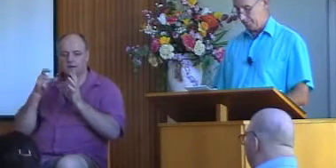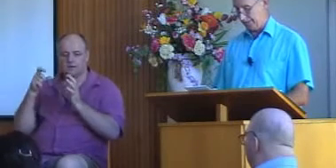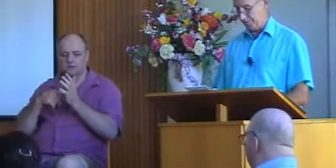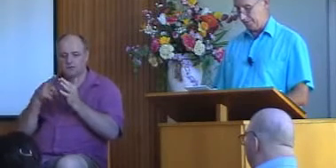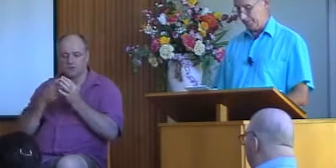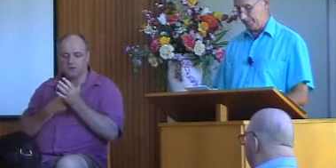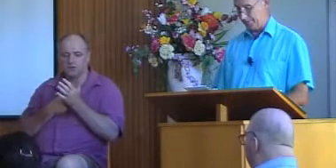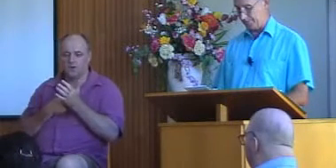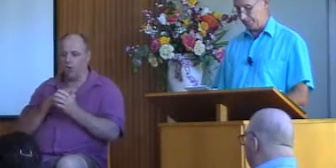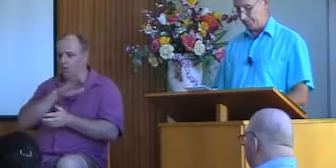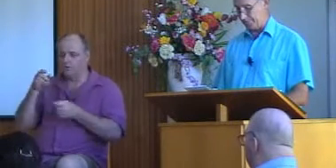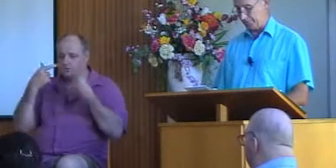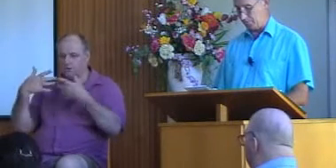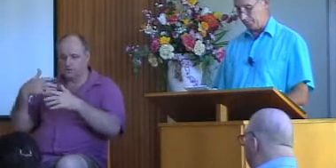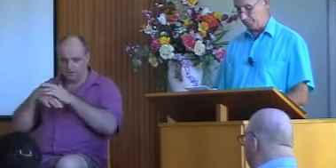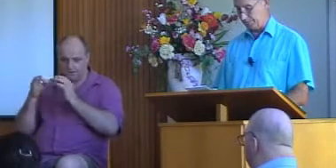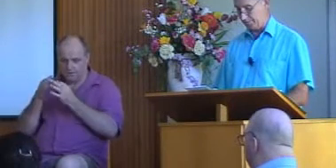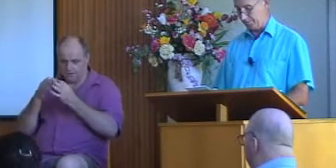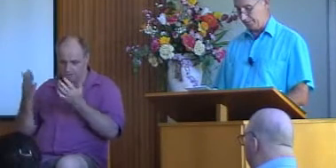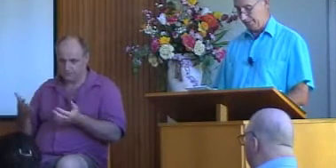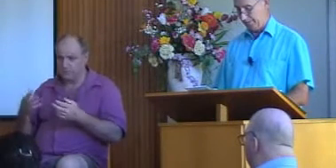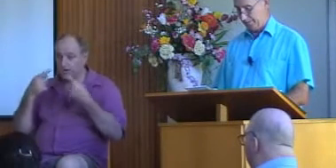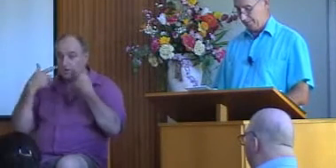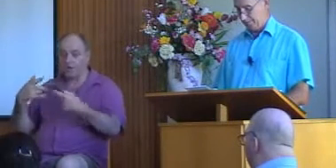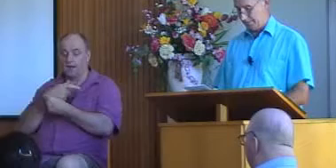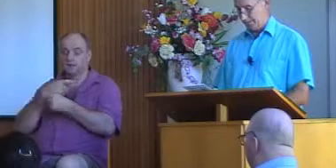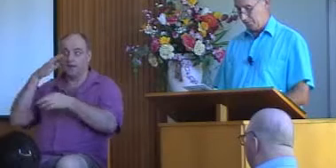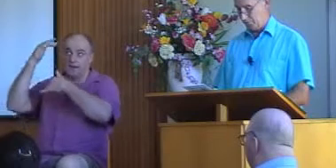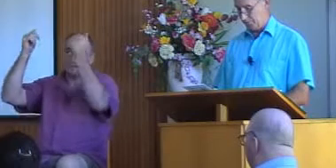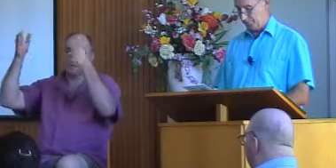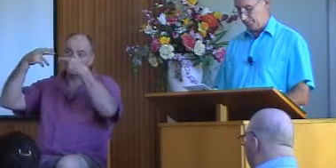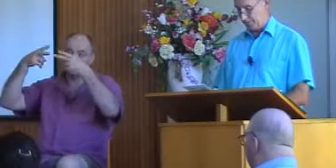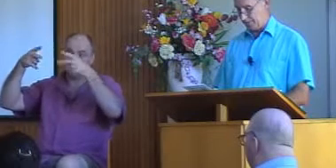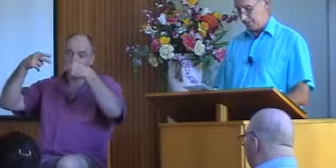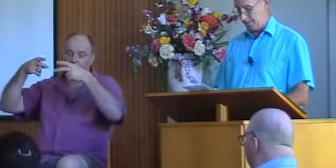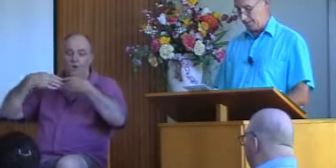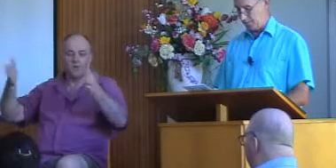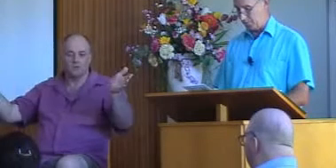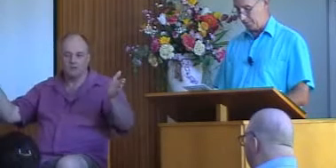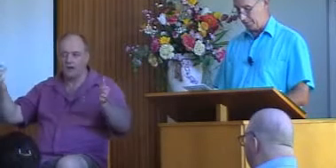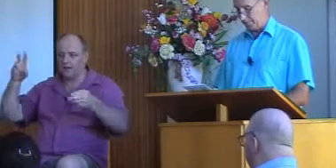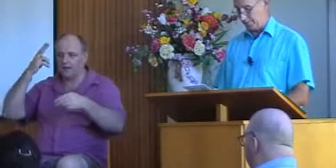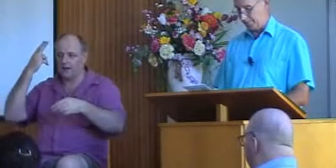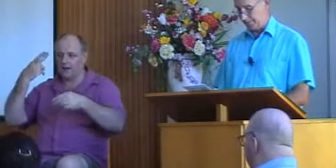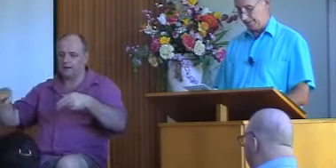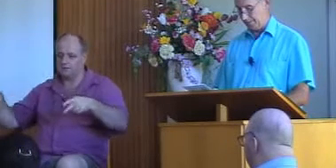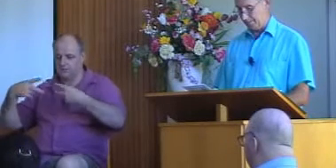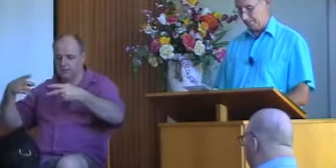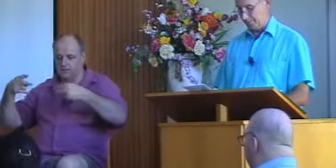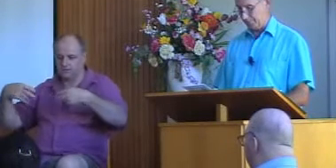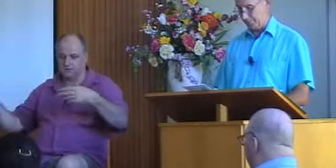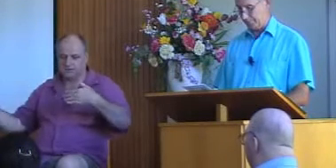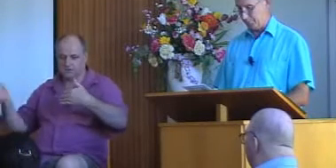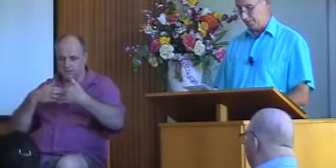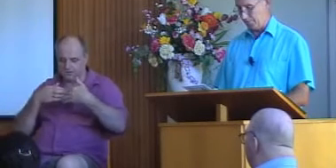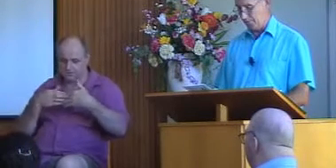restored, heaven opened, and the gates of hell disclosed. How good its design and the glory of God is in.